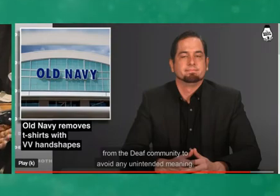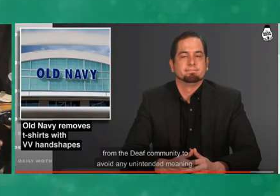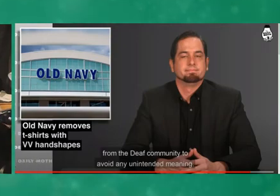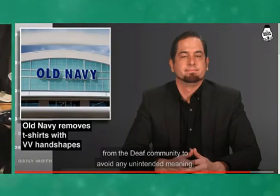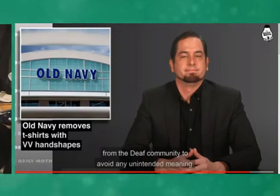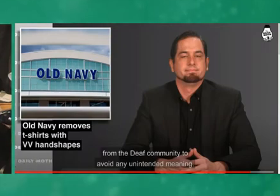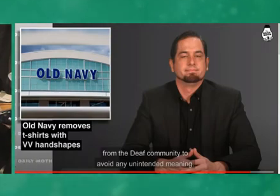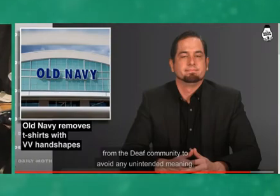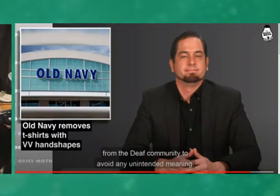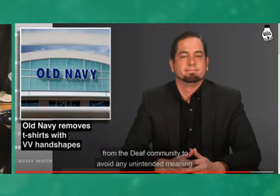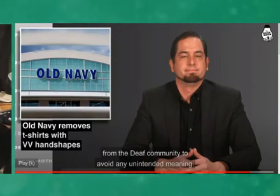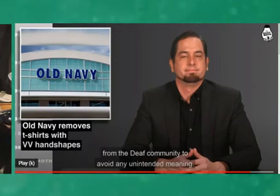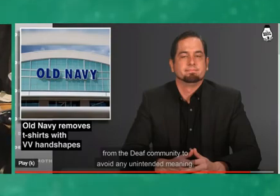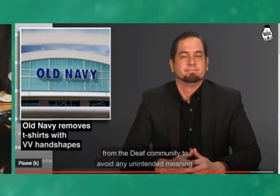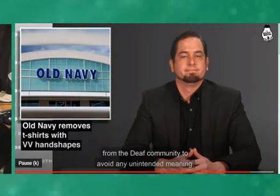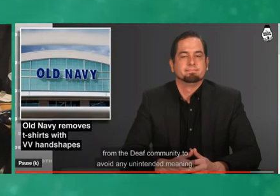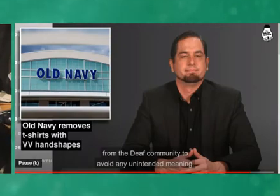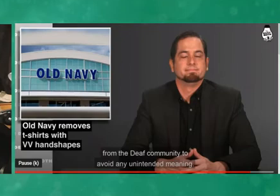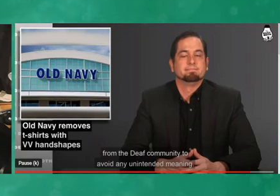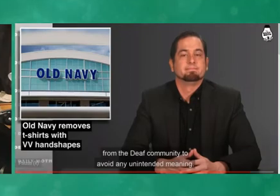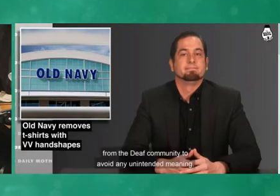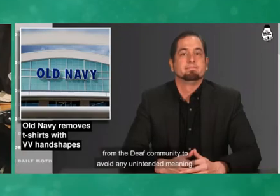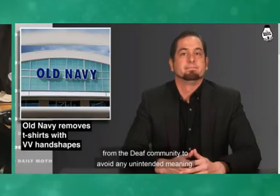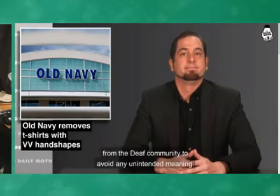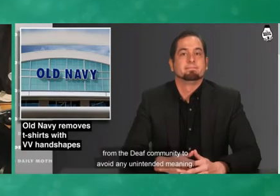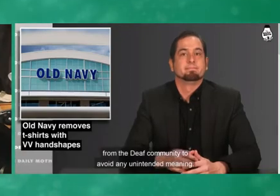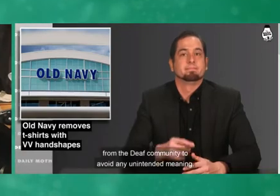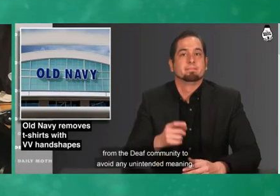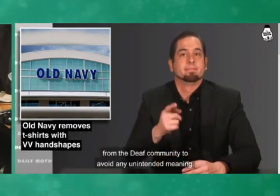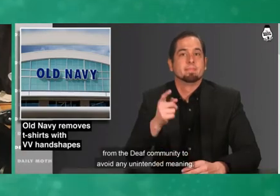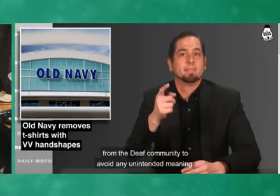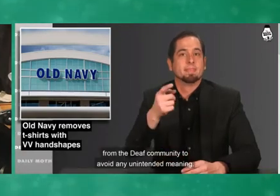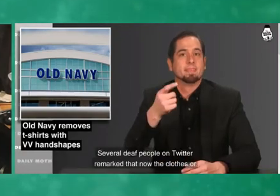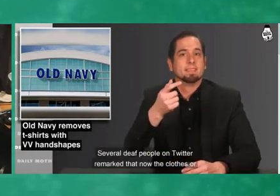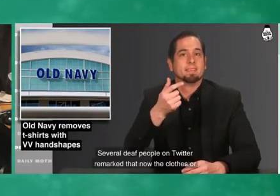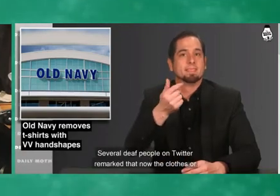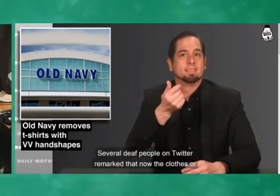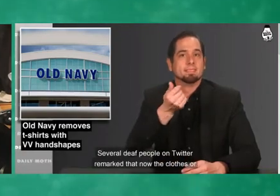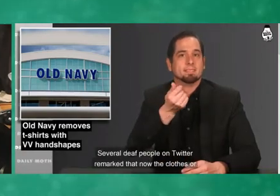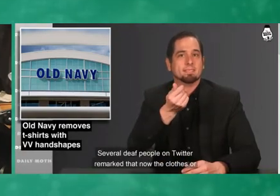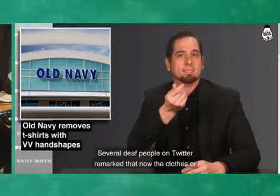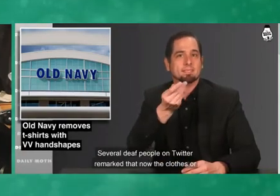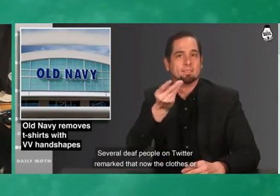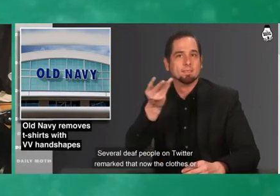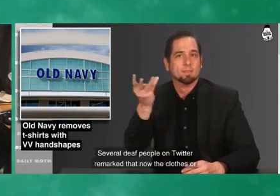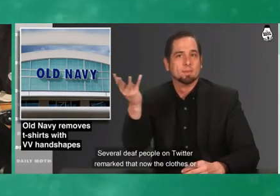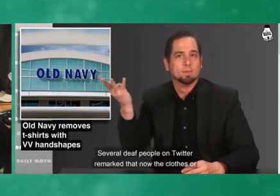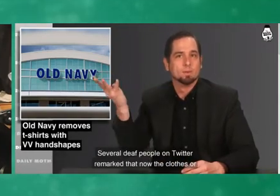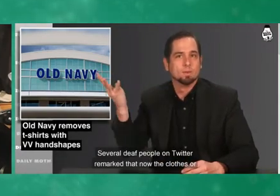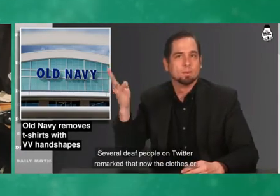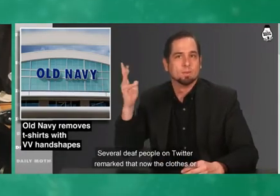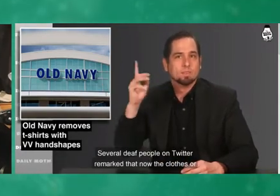I'm back to regular me. That's it. Anyway, I love it. Okay, and that's it. So